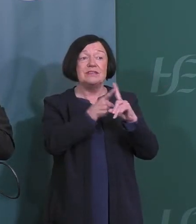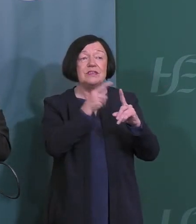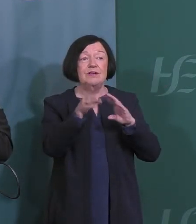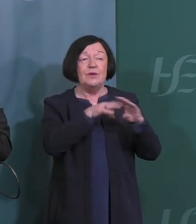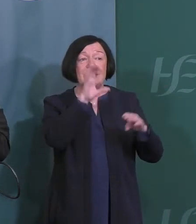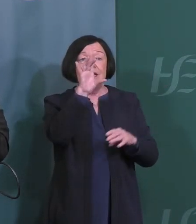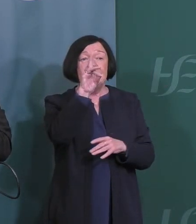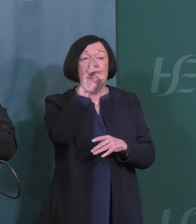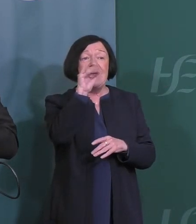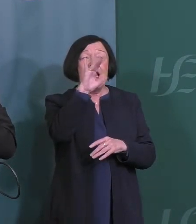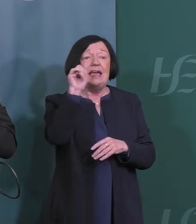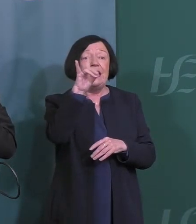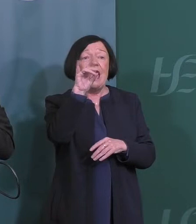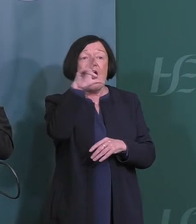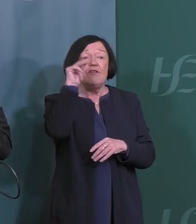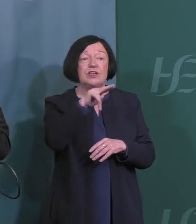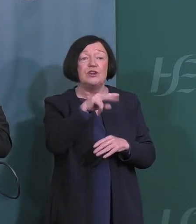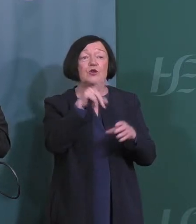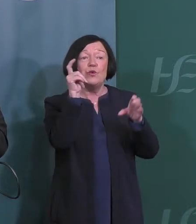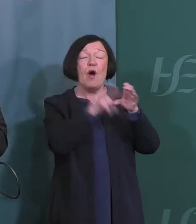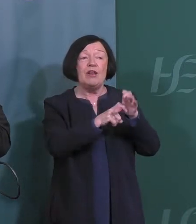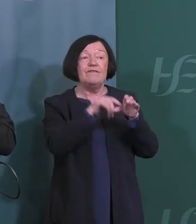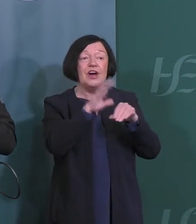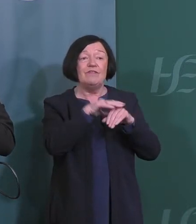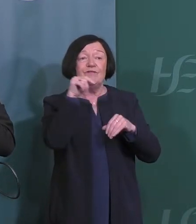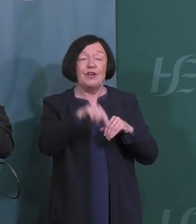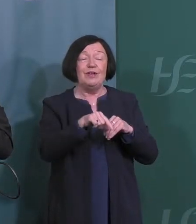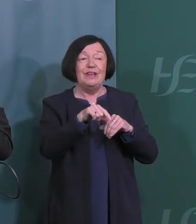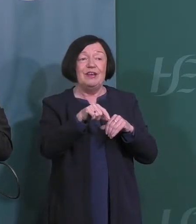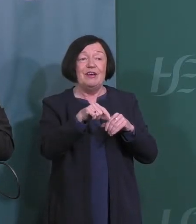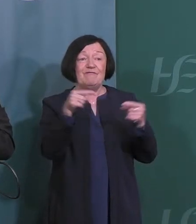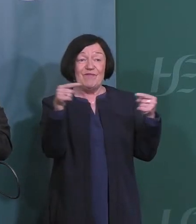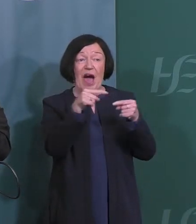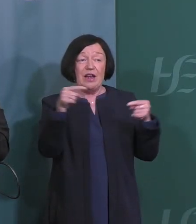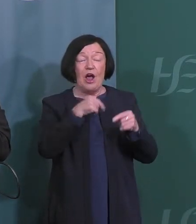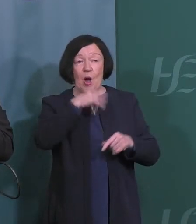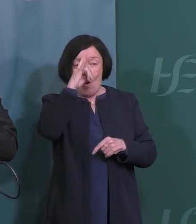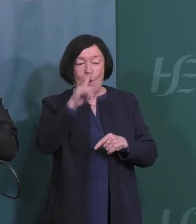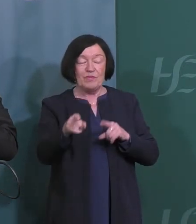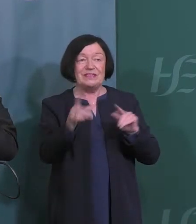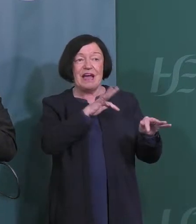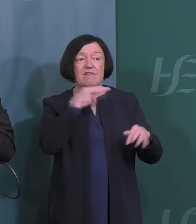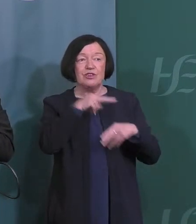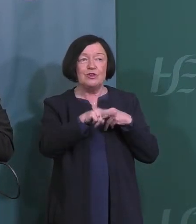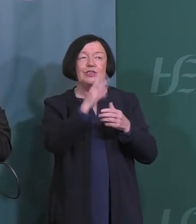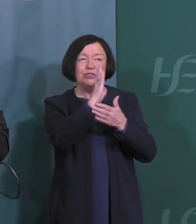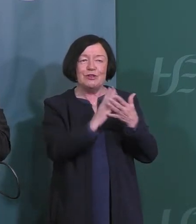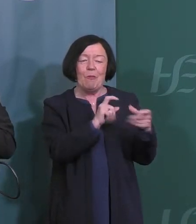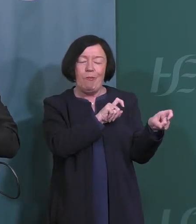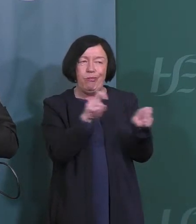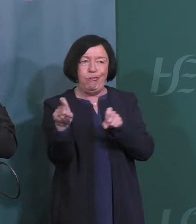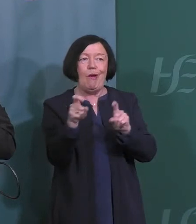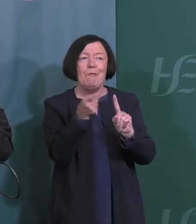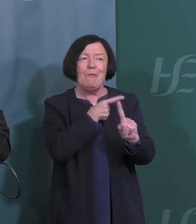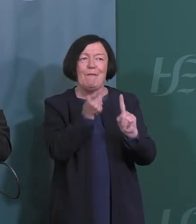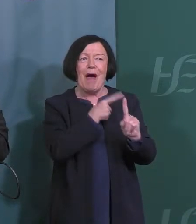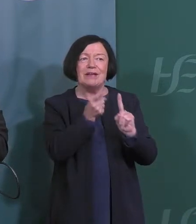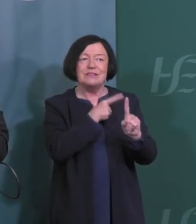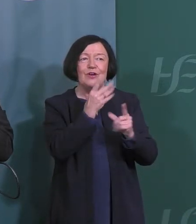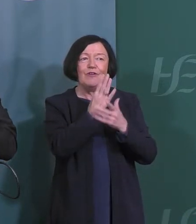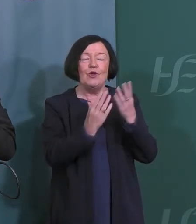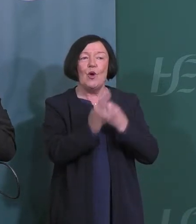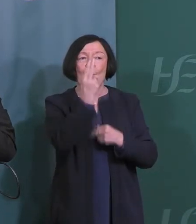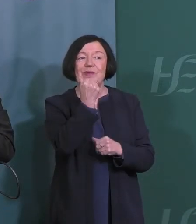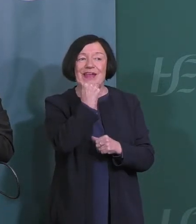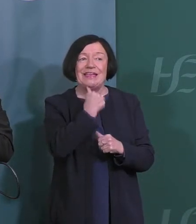Kelly Harrington qualifying for an Olympic final. And I hope this afternoon we can keep some level of positivity going with a few